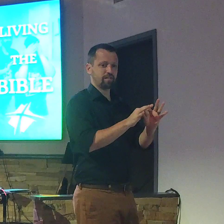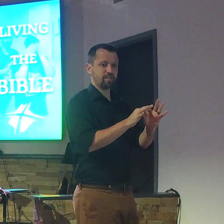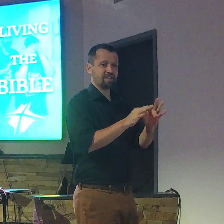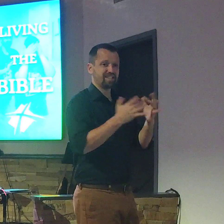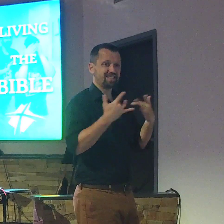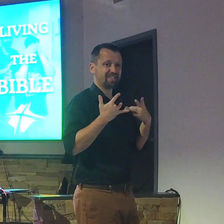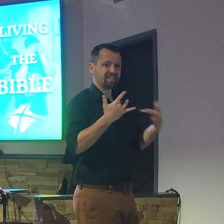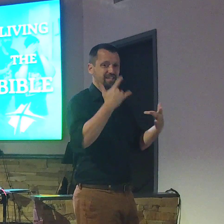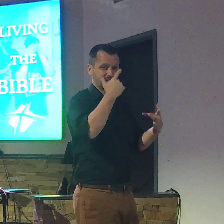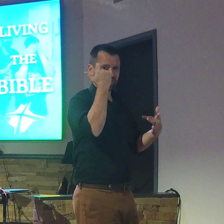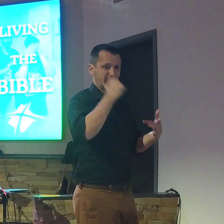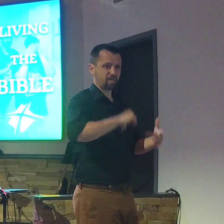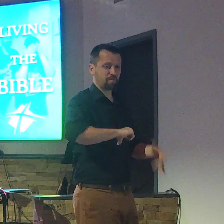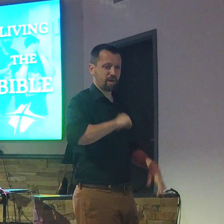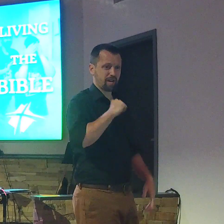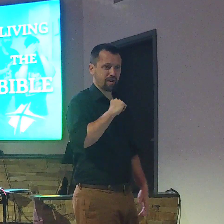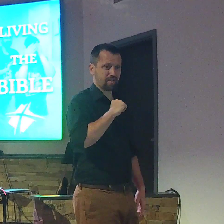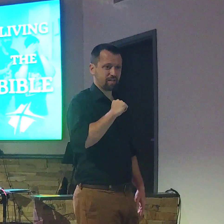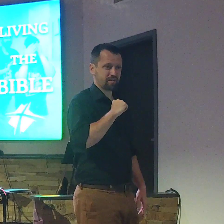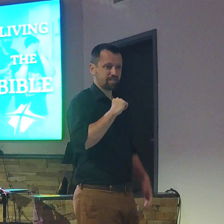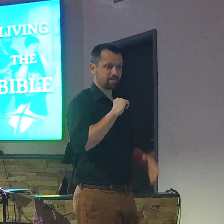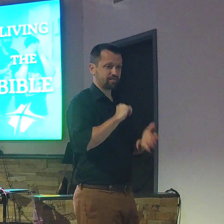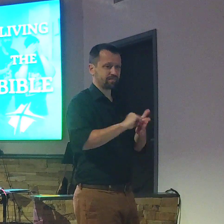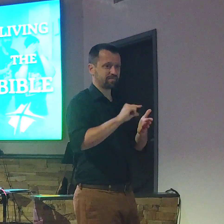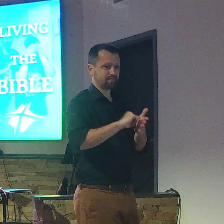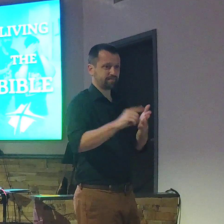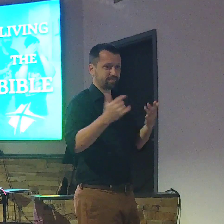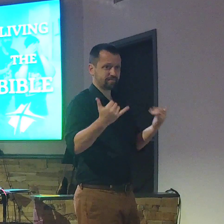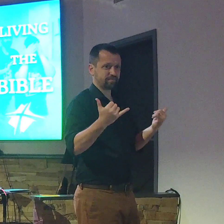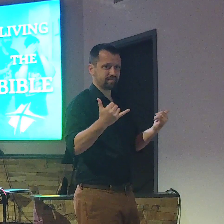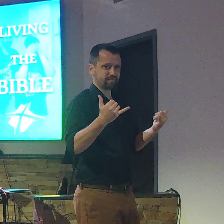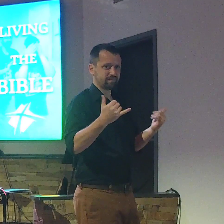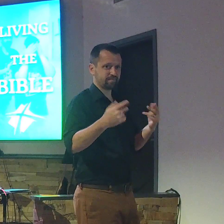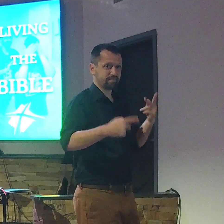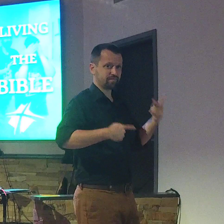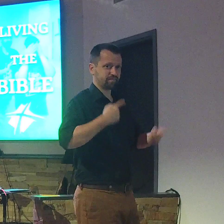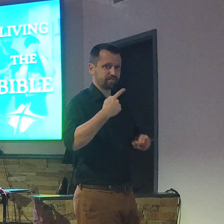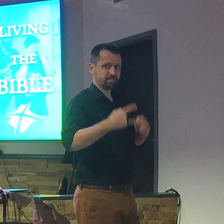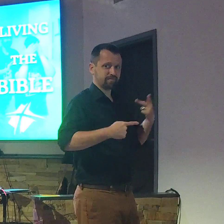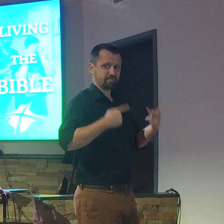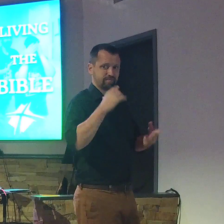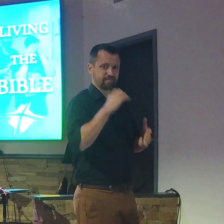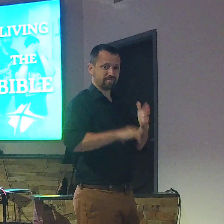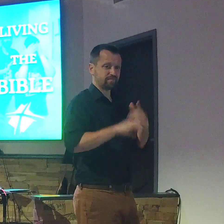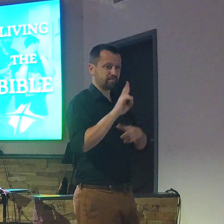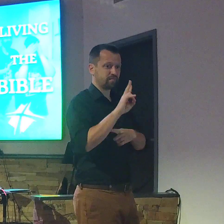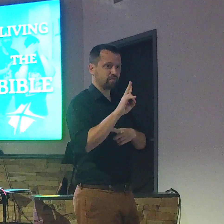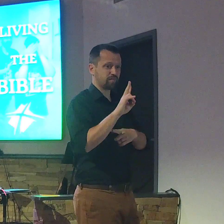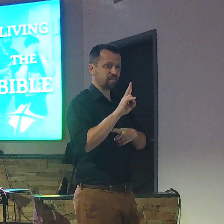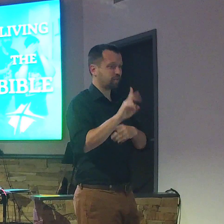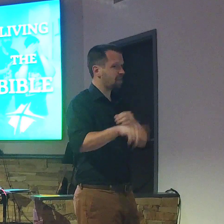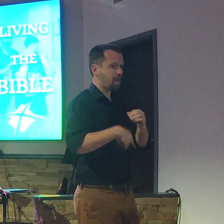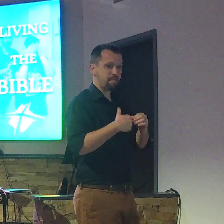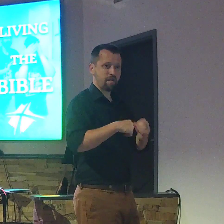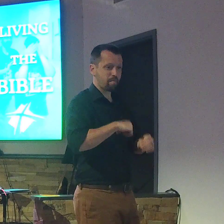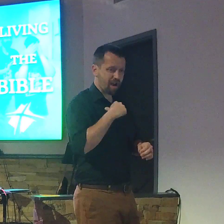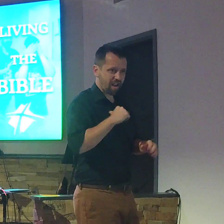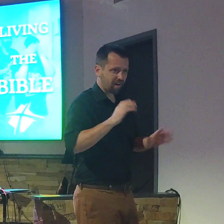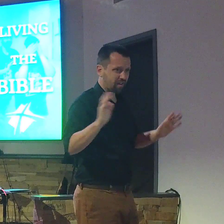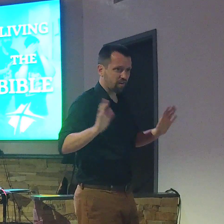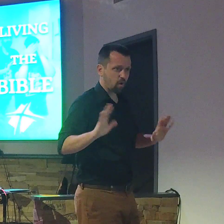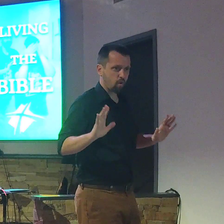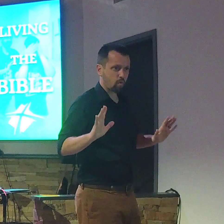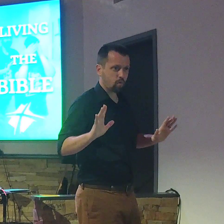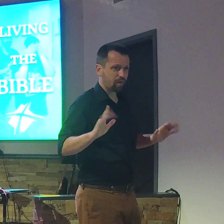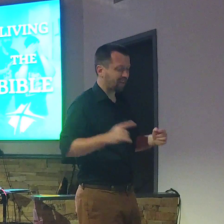pride. This passage today that we are looking at in Philippians chapter 2 is, it's not about pride. It's about the